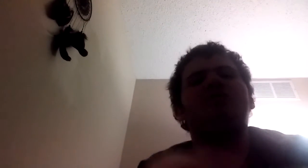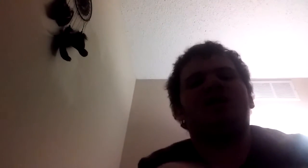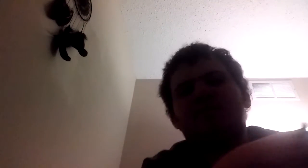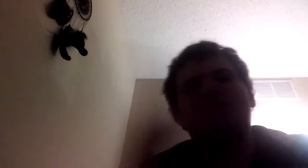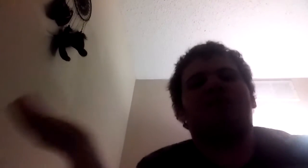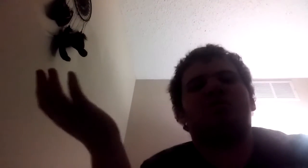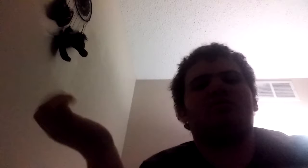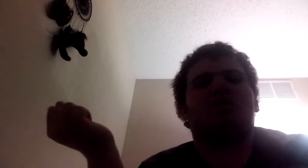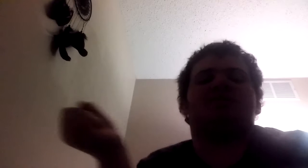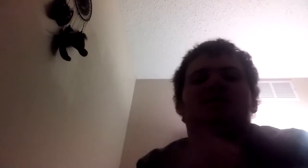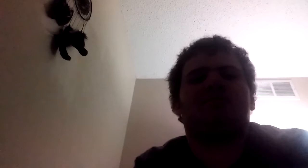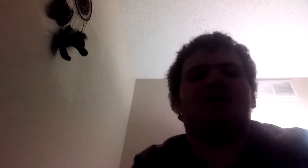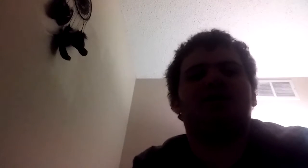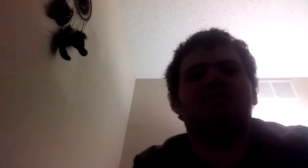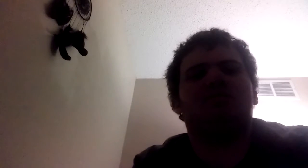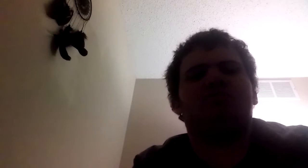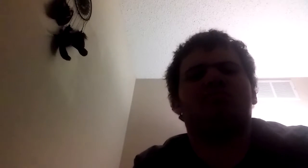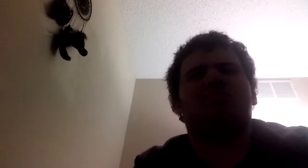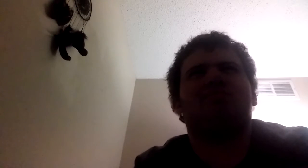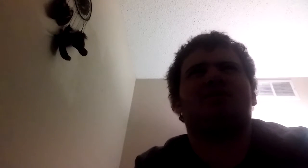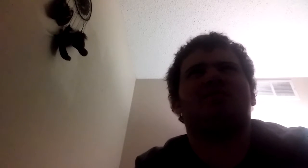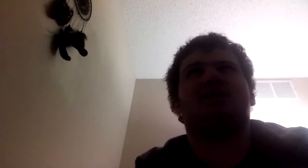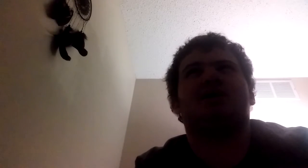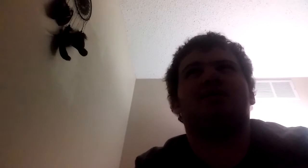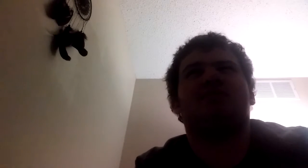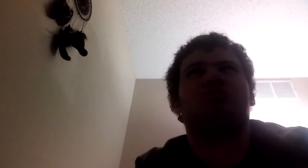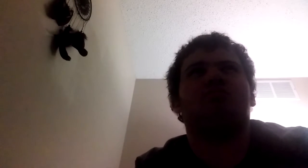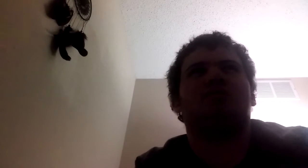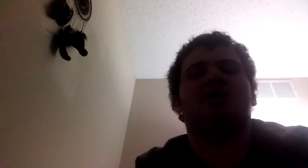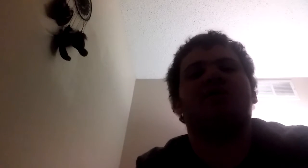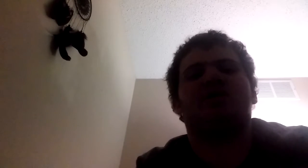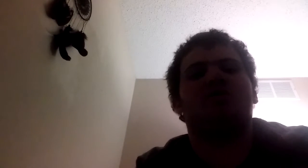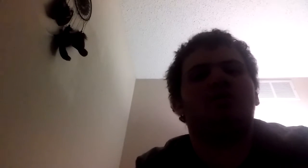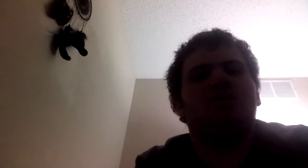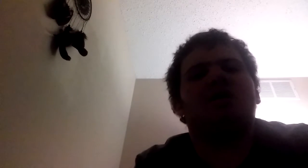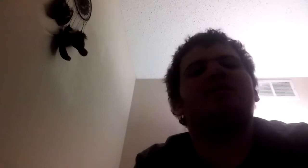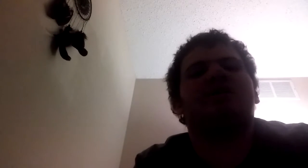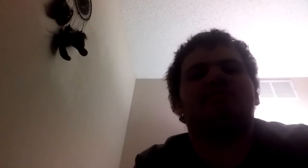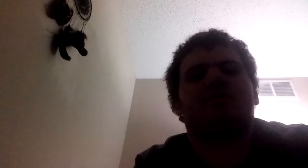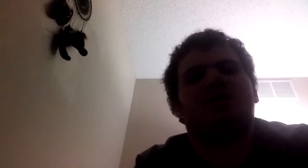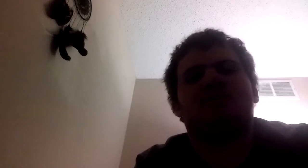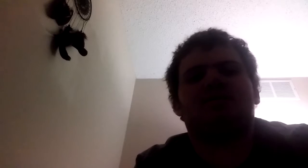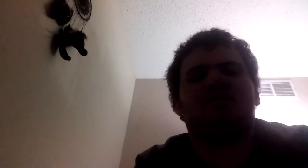His face got blown off and he survived. Well, Mr. Krabs technically survived too, but I don't know how. I'm not counting Mr. Krabs because I